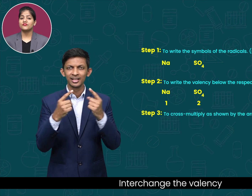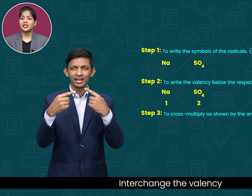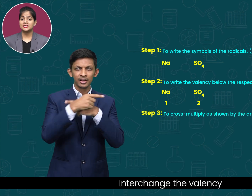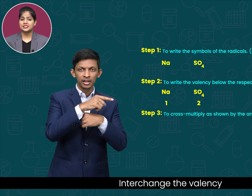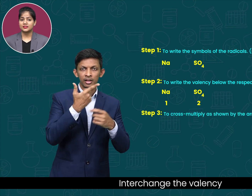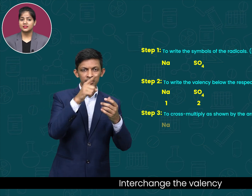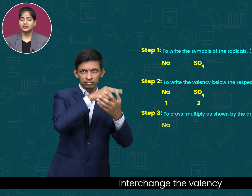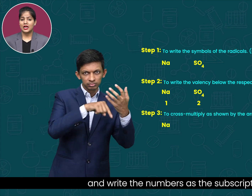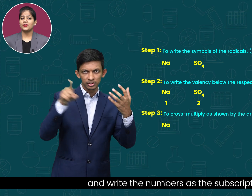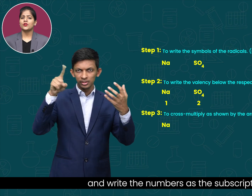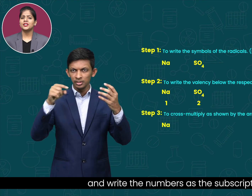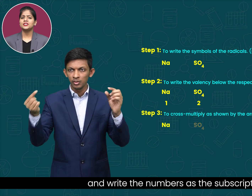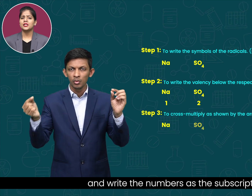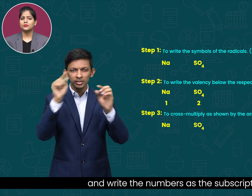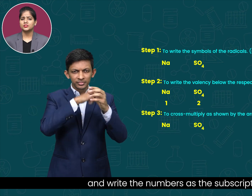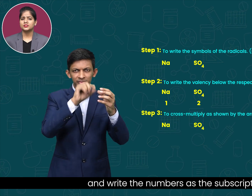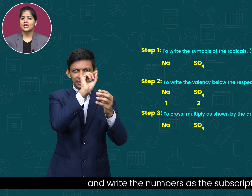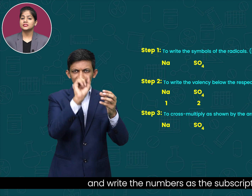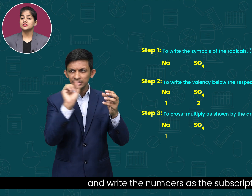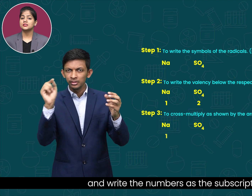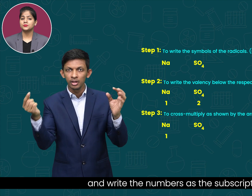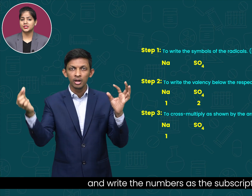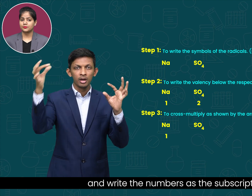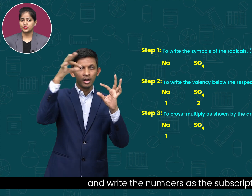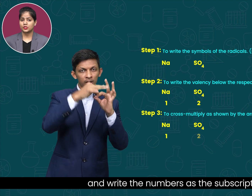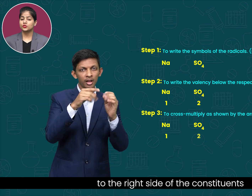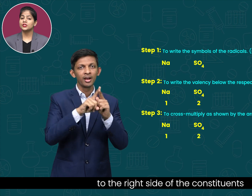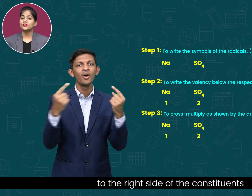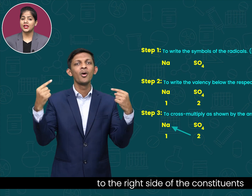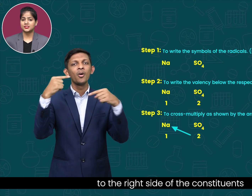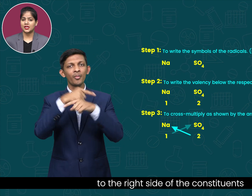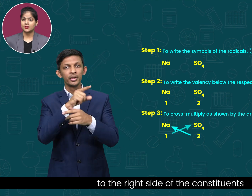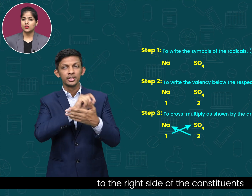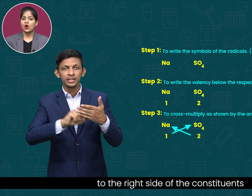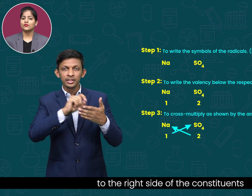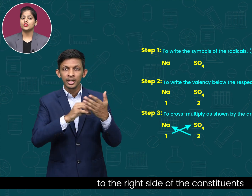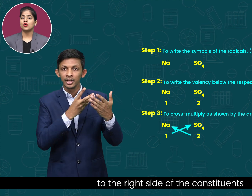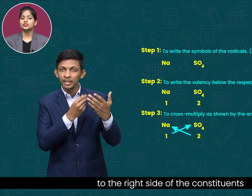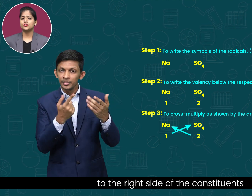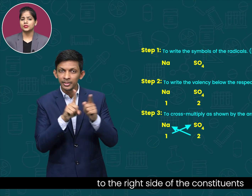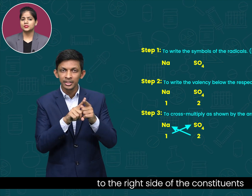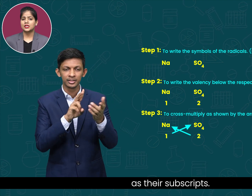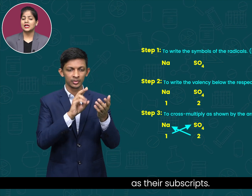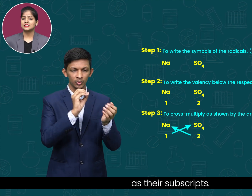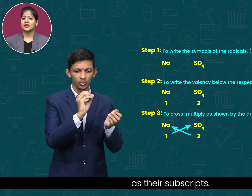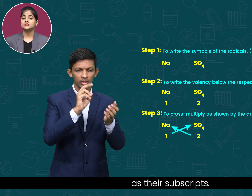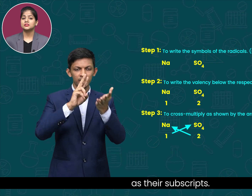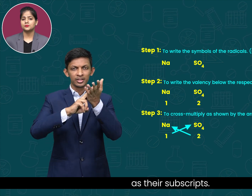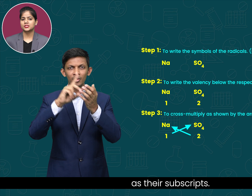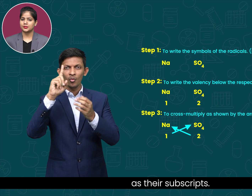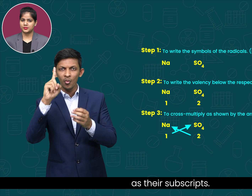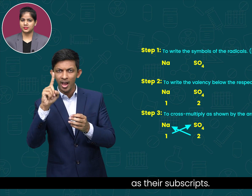Interchange the valency and write the numbers as the subscript to the right side of the constituents as